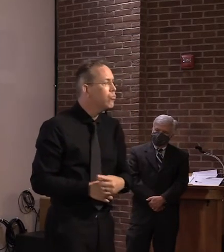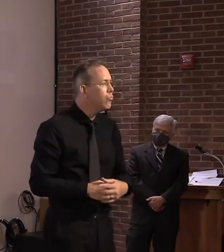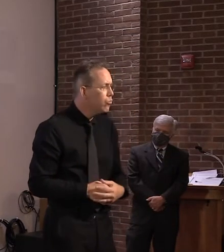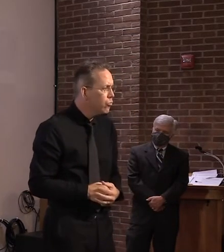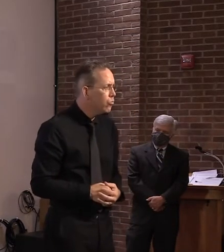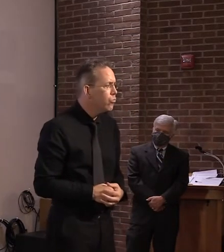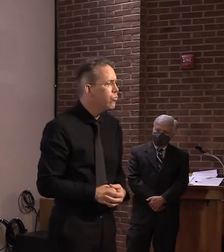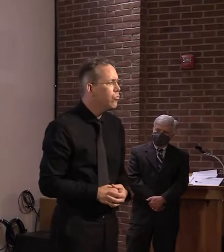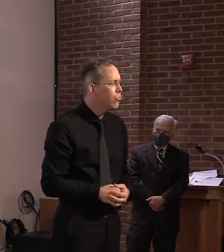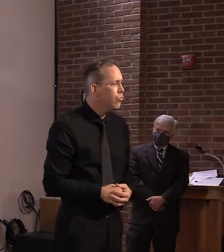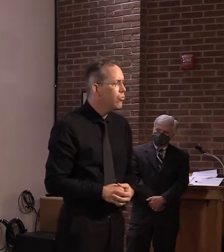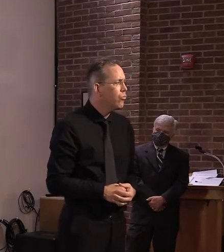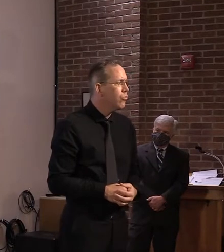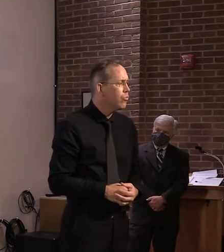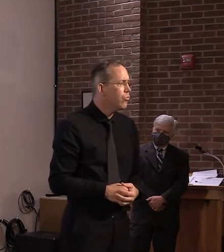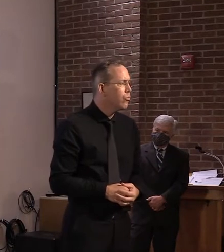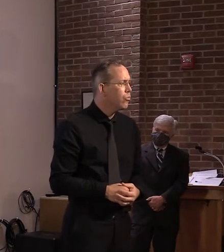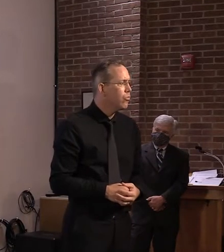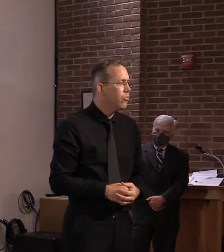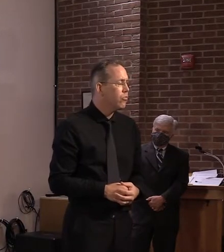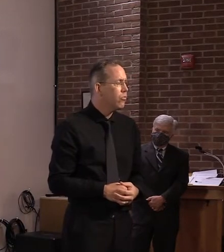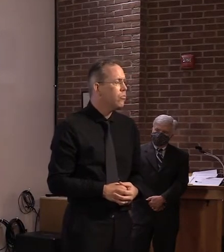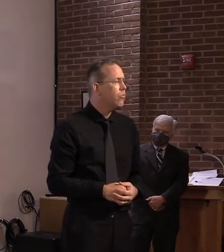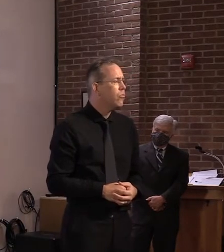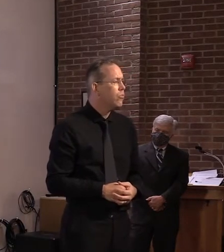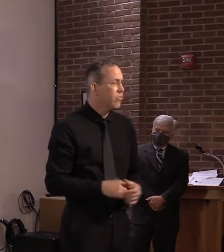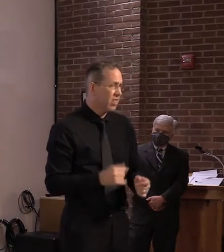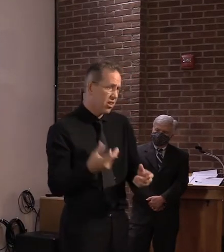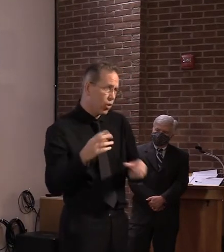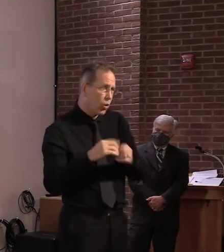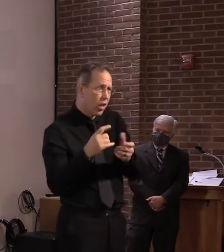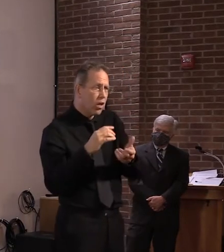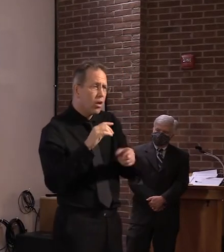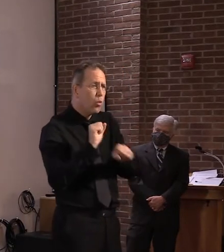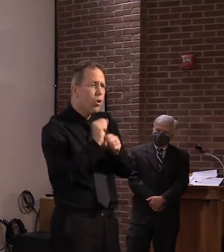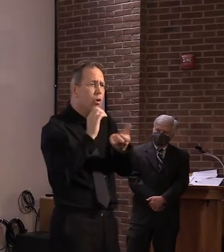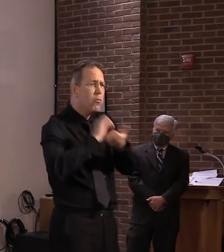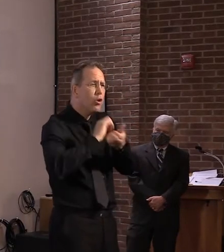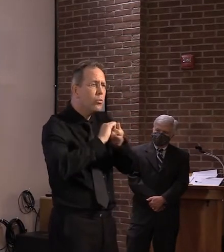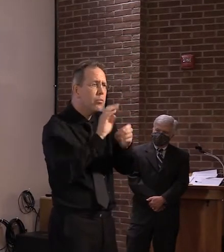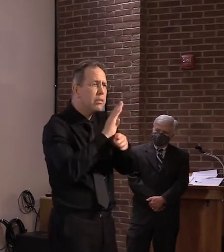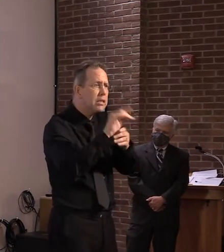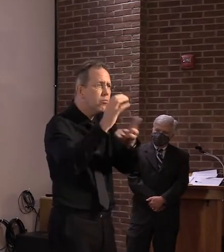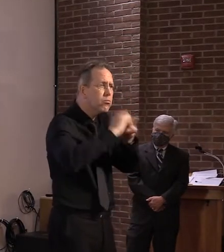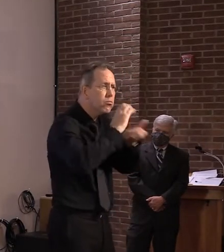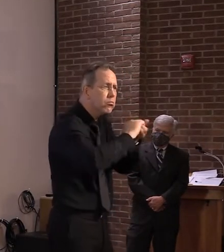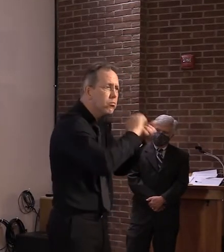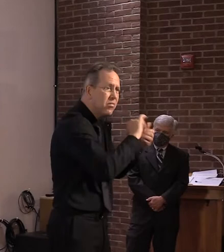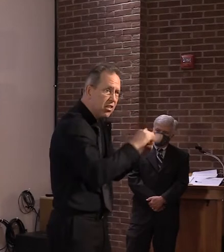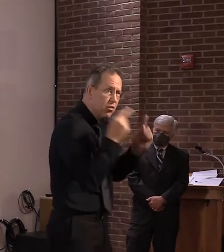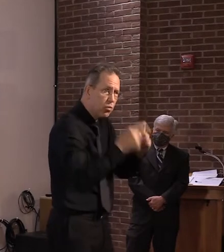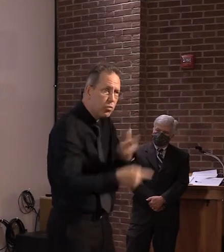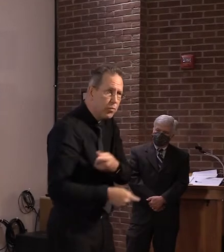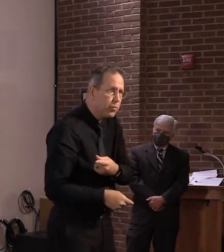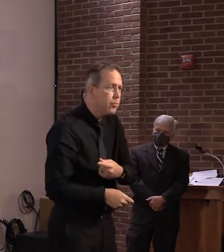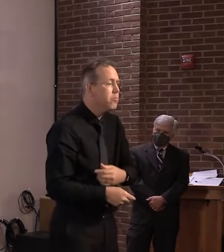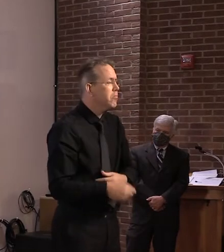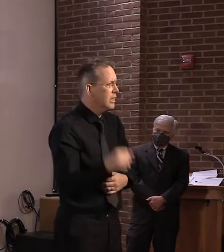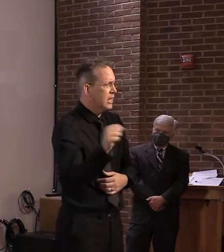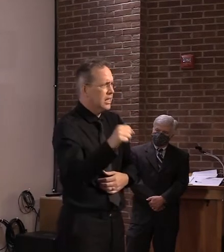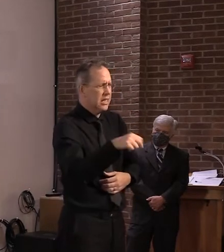testing numbers for the state? I think that would be insisted upon. And we really do want